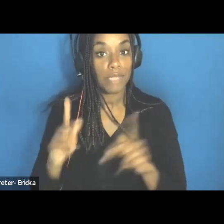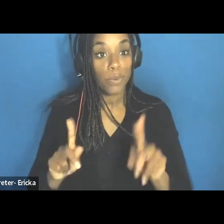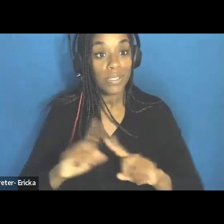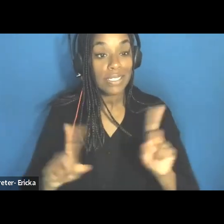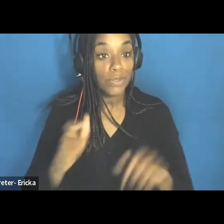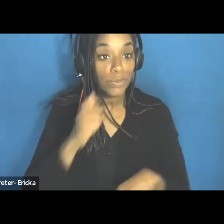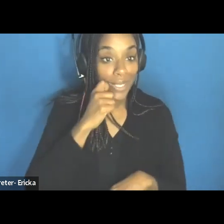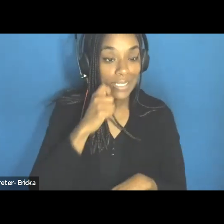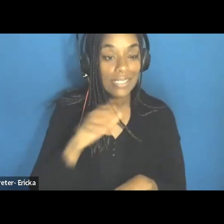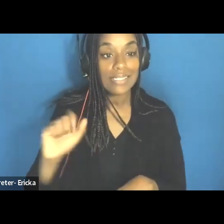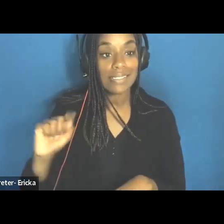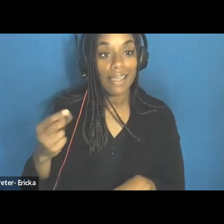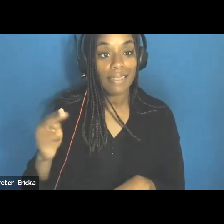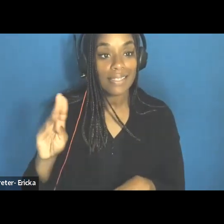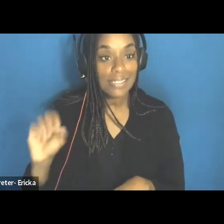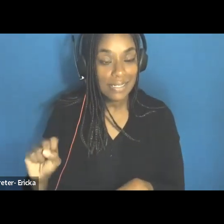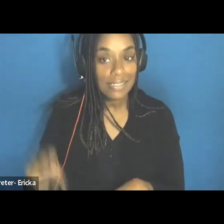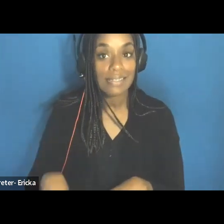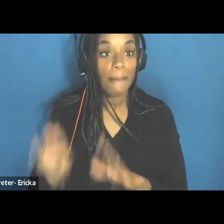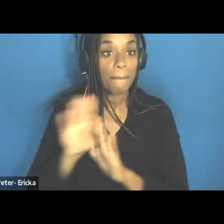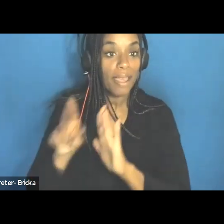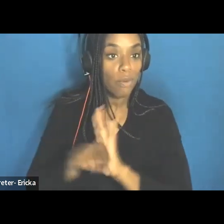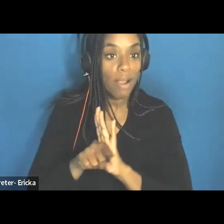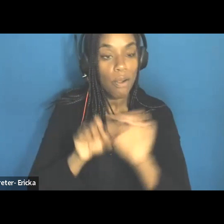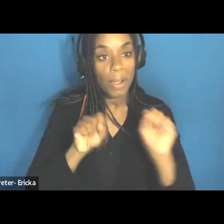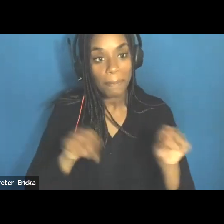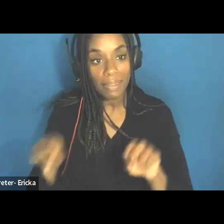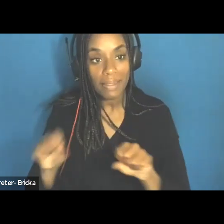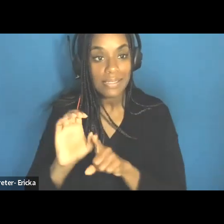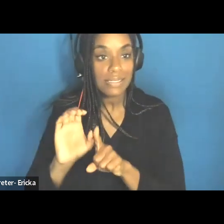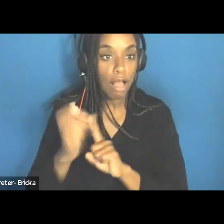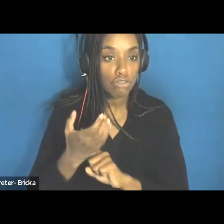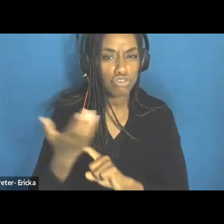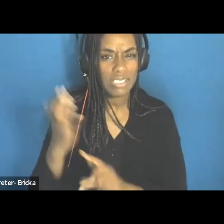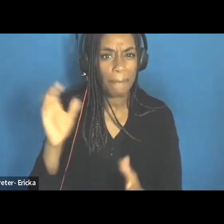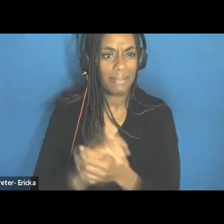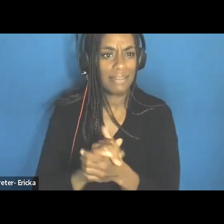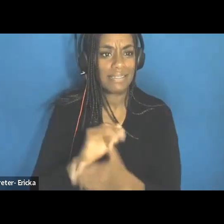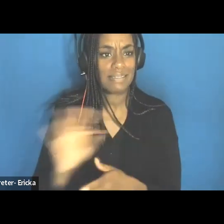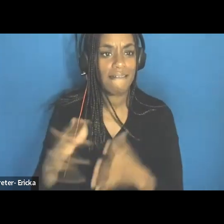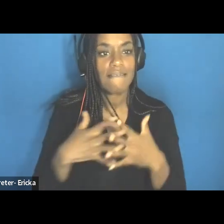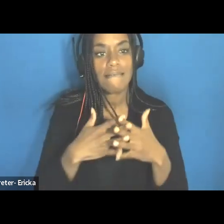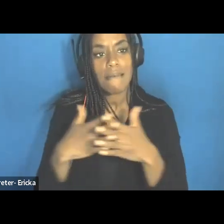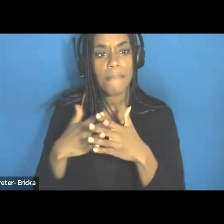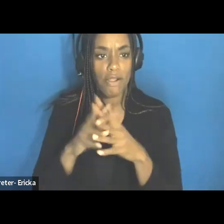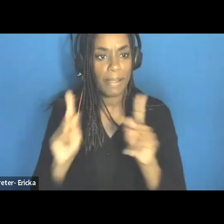ethnicities, backgrounds, abilities, cultures, and beliefs of the American people in this